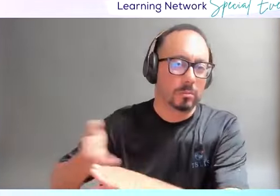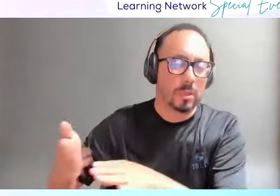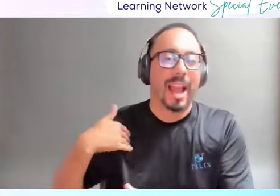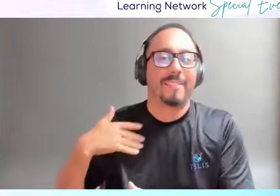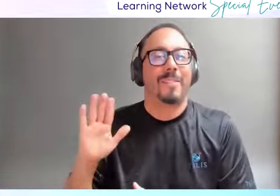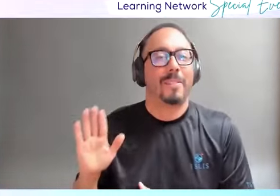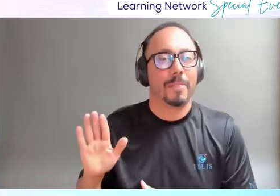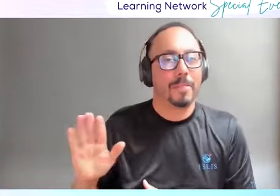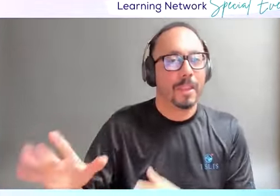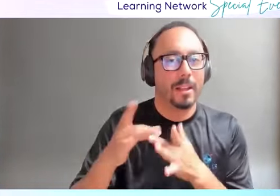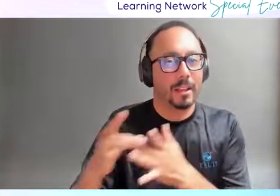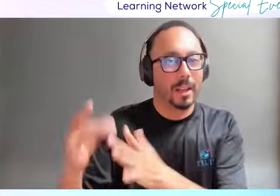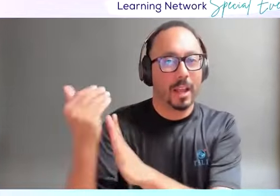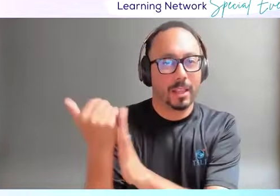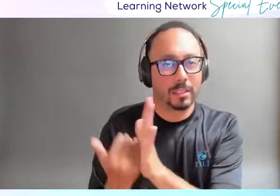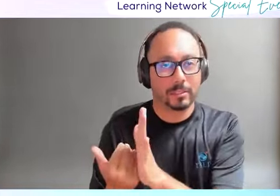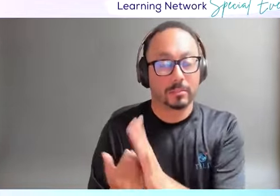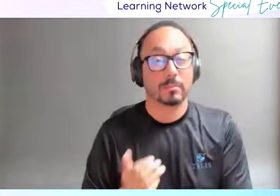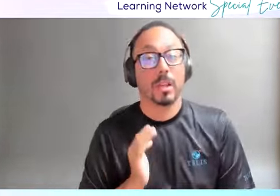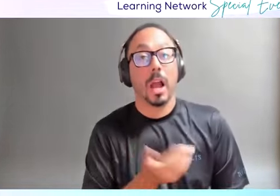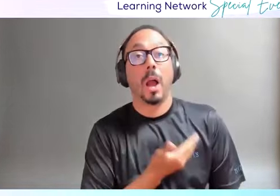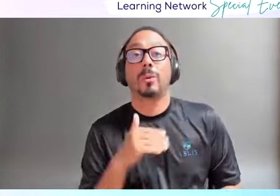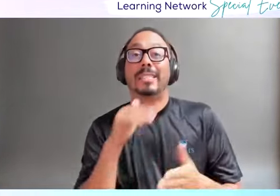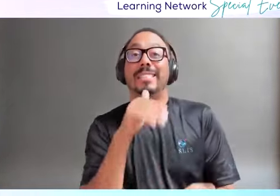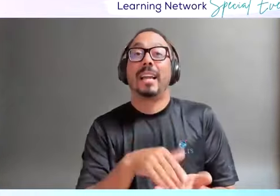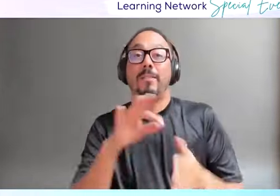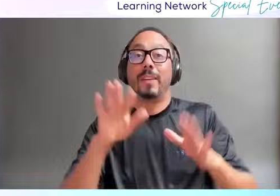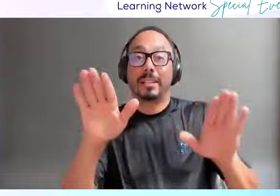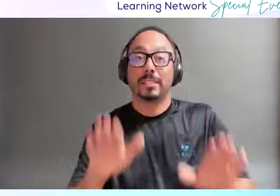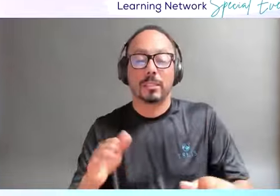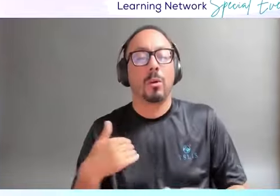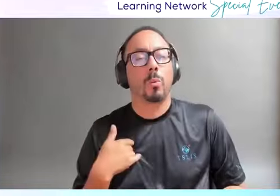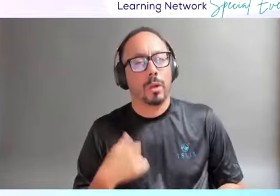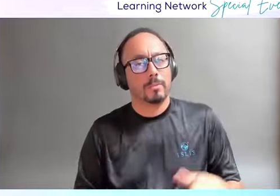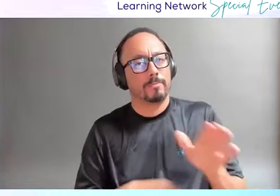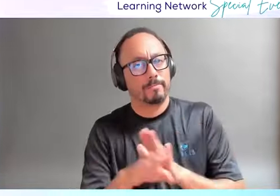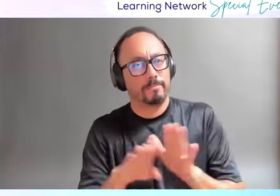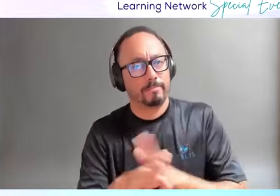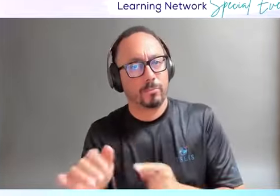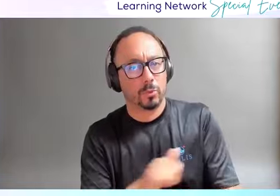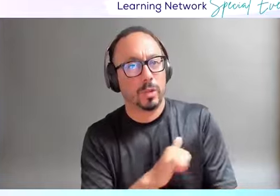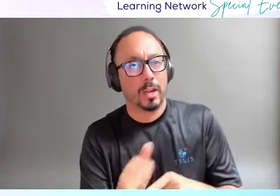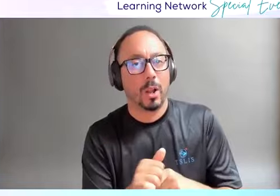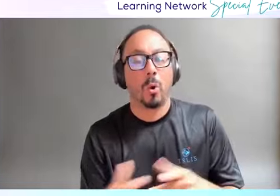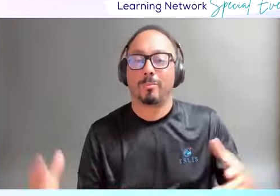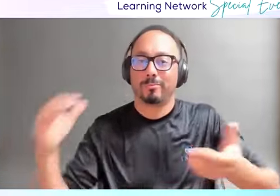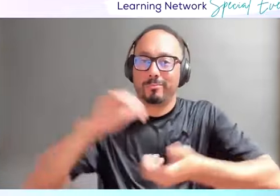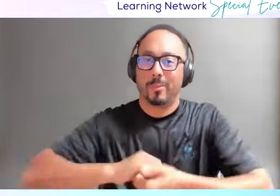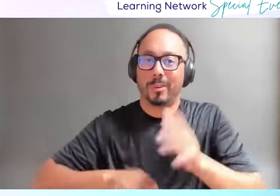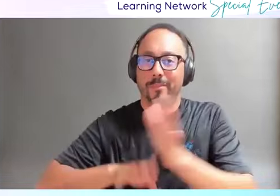over the years at the Center of Excellence in introducing training or developing, co-developing training with those kinds of groups to try and